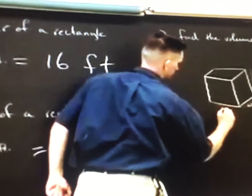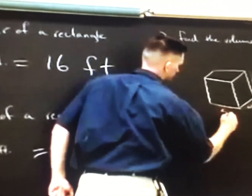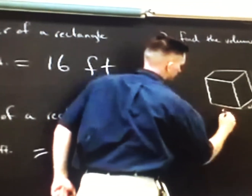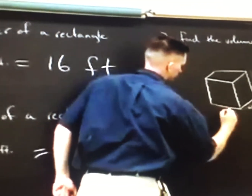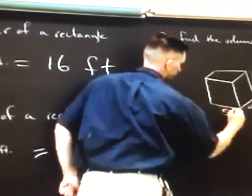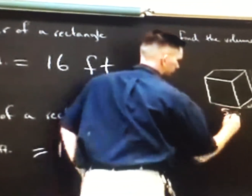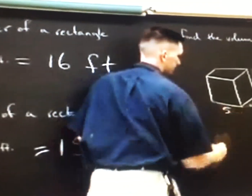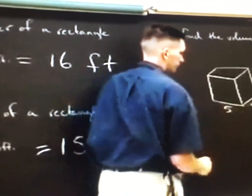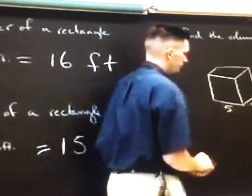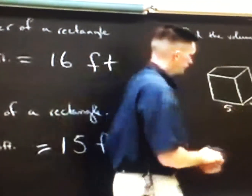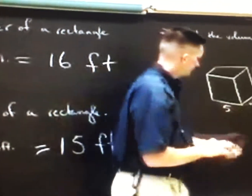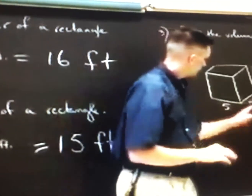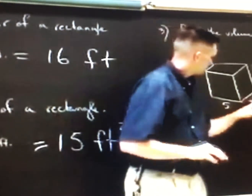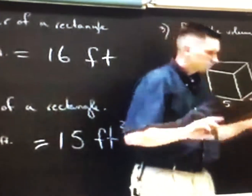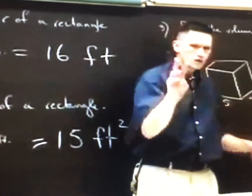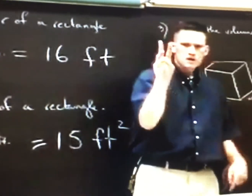as a 5.